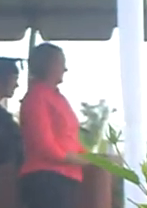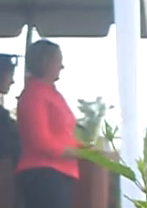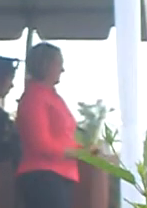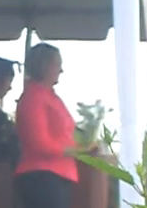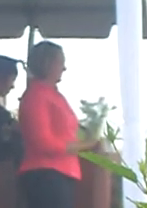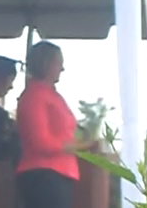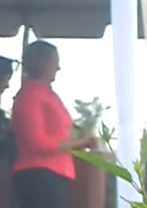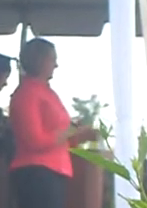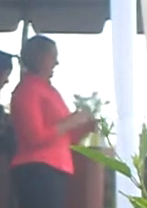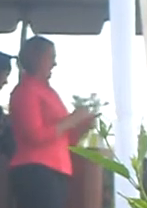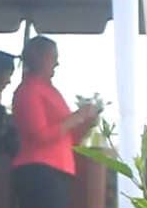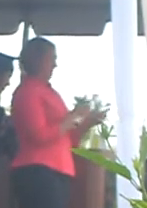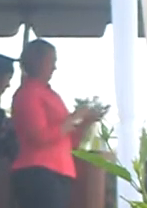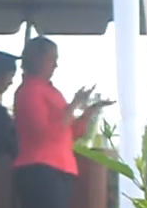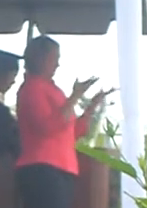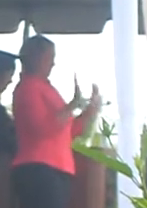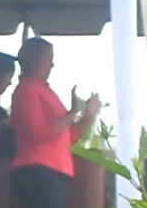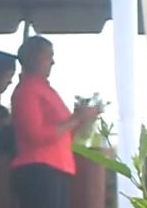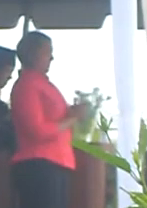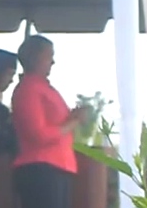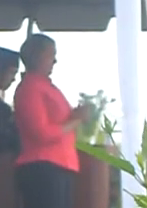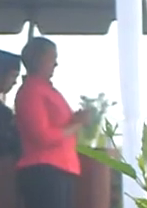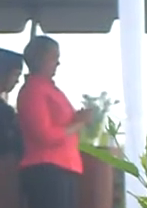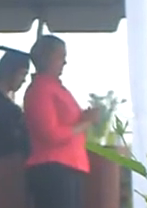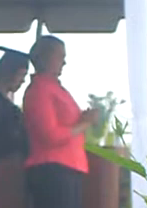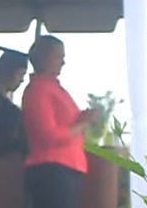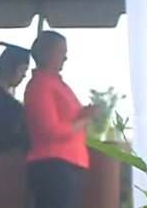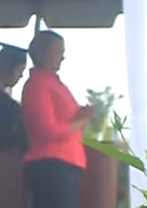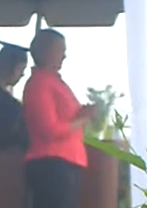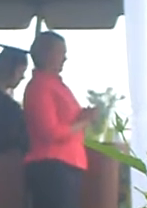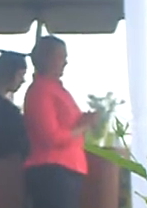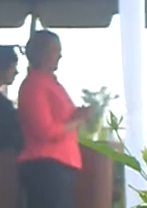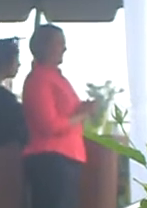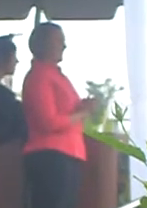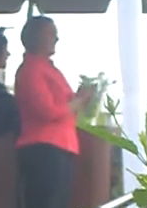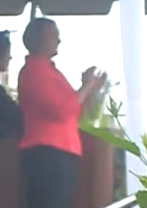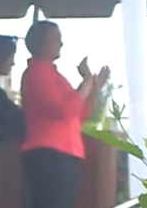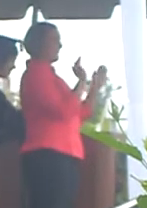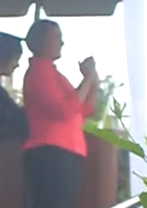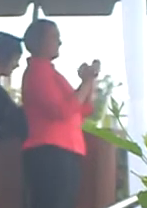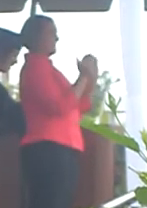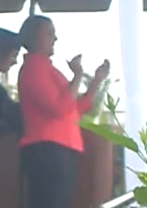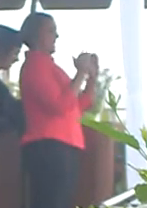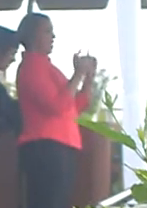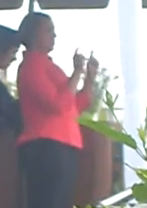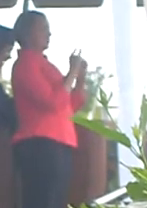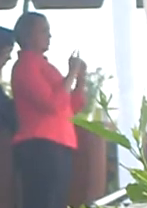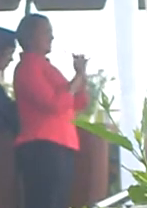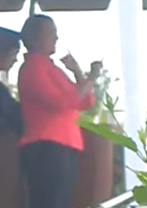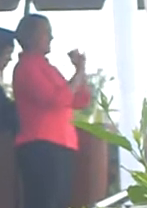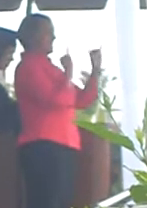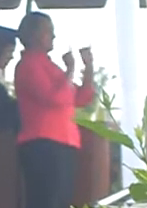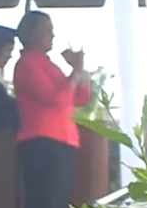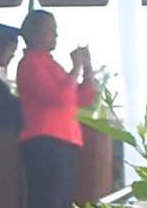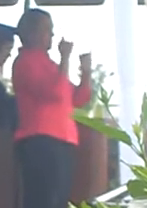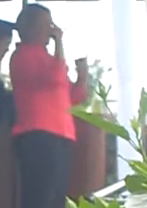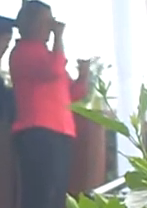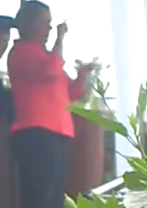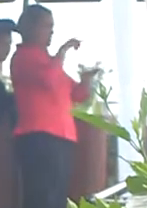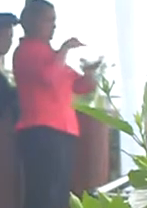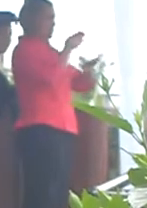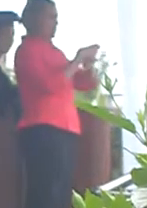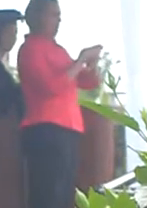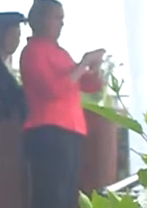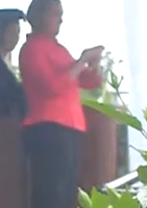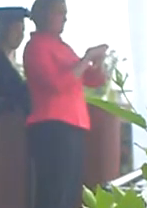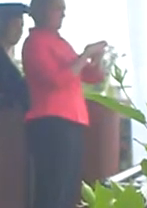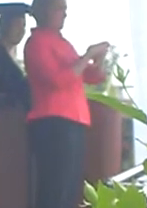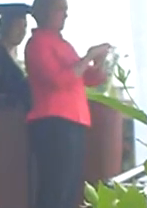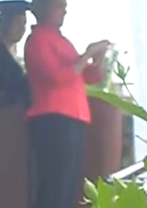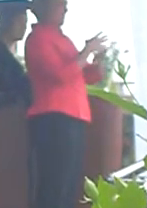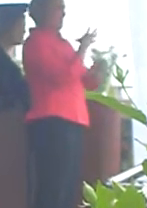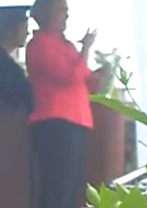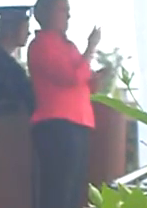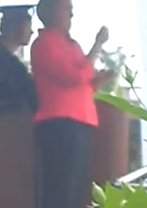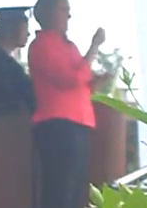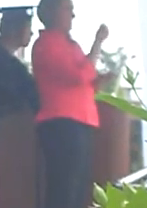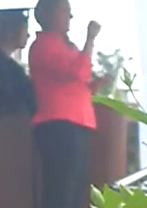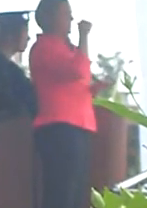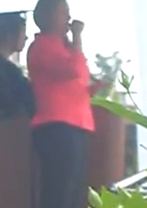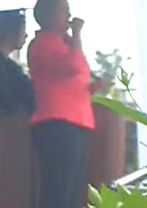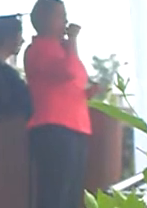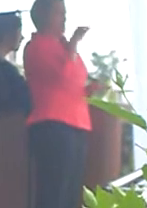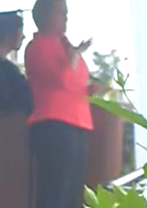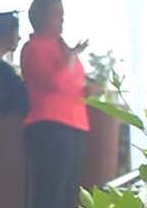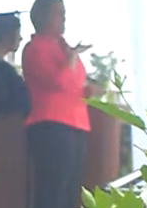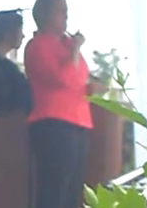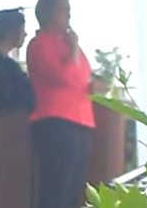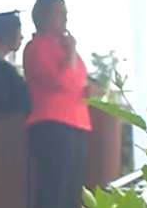And then it's over. And you've been in for your interview. You've submitted your resume. And she turns to you and says, huh, let me get back to you in